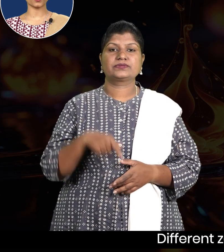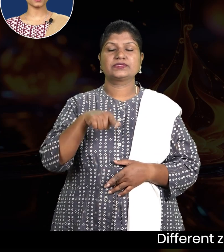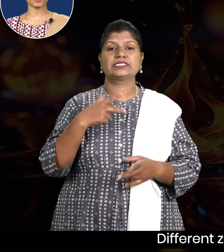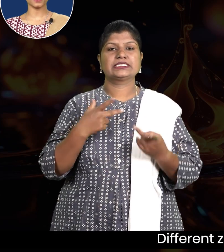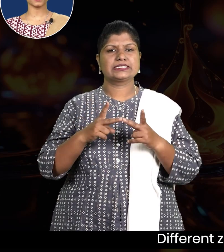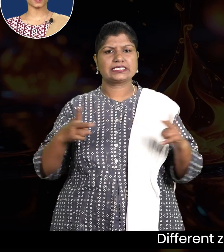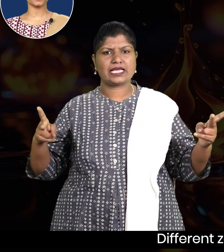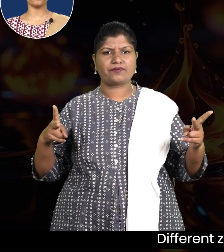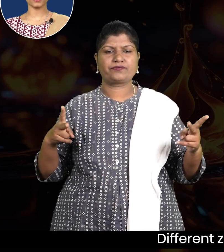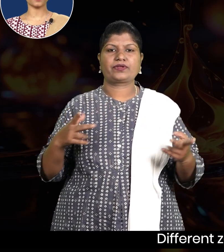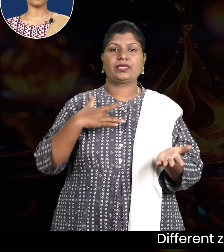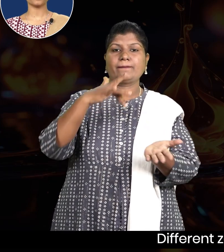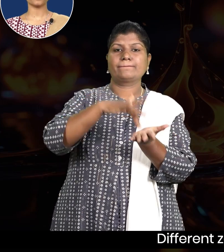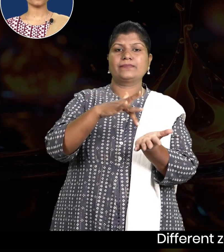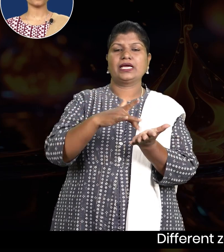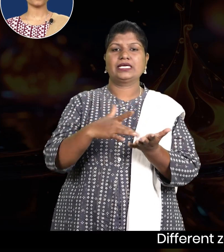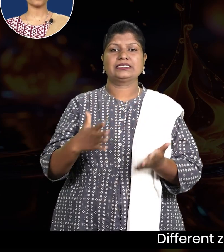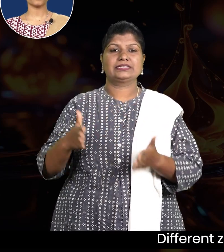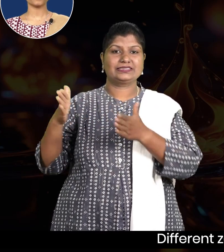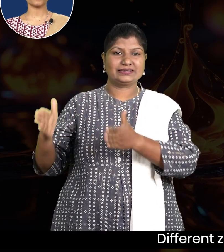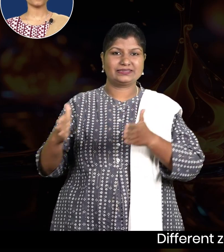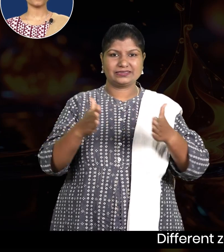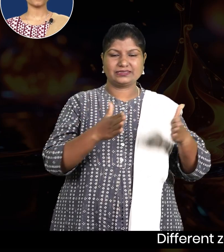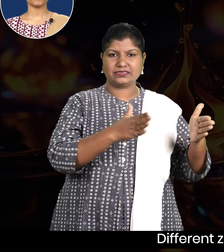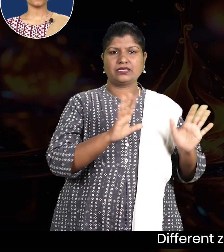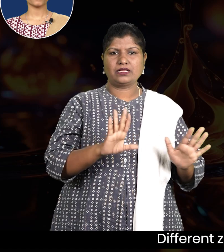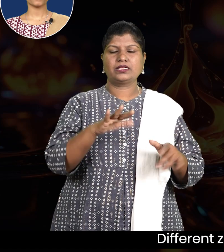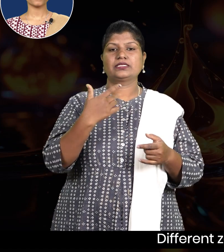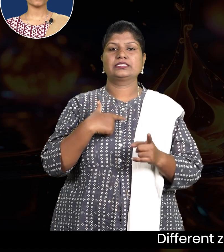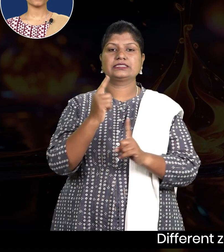Different zones in candle flame.